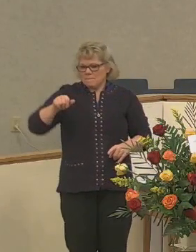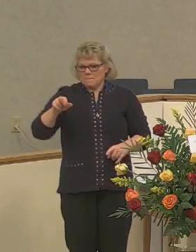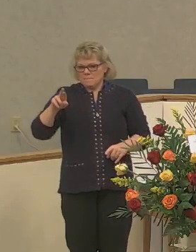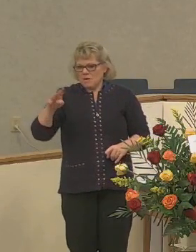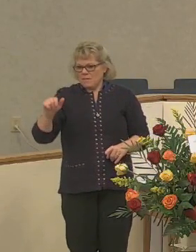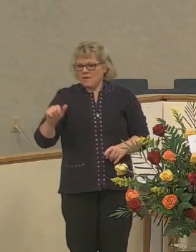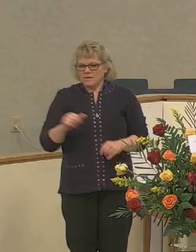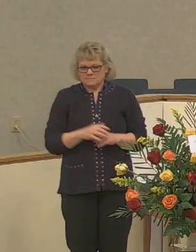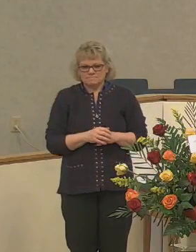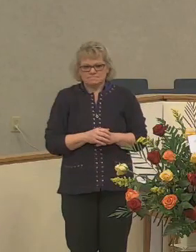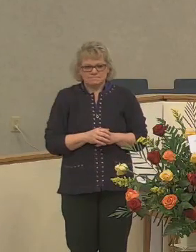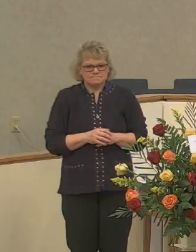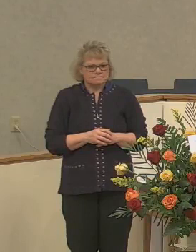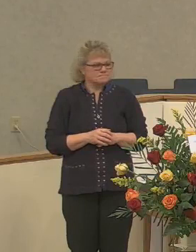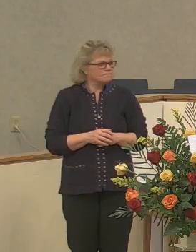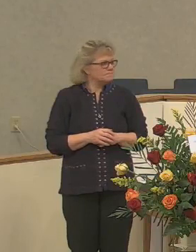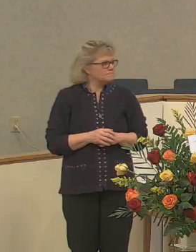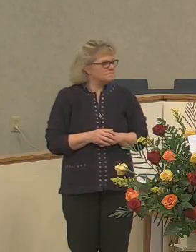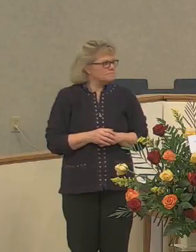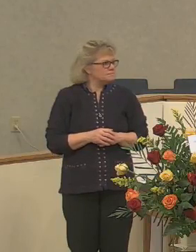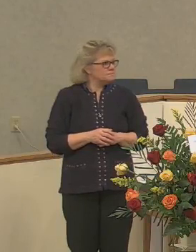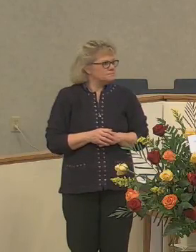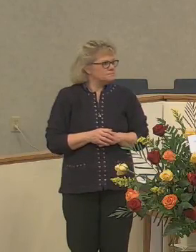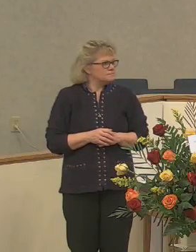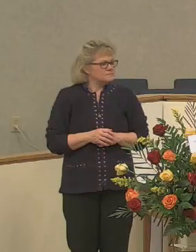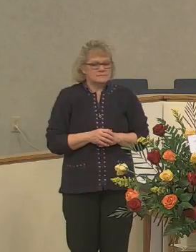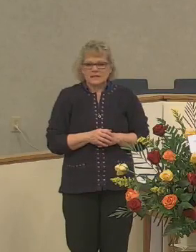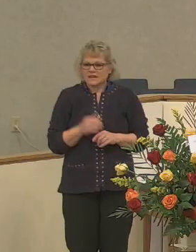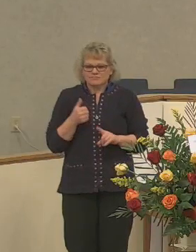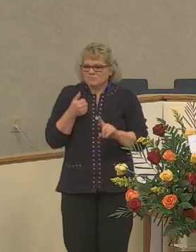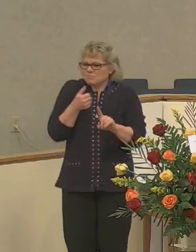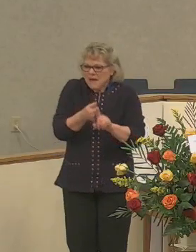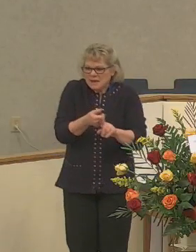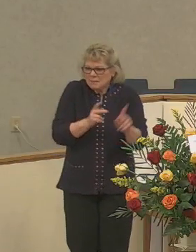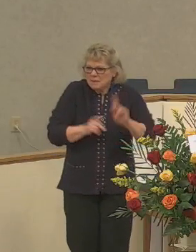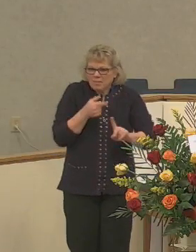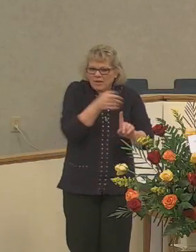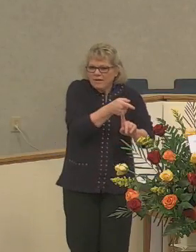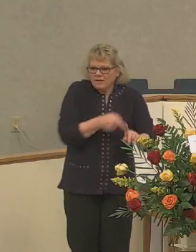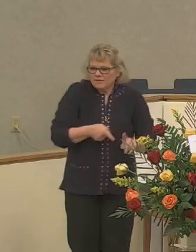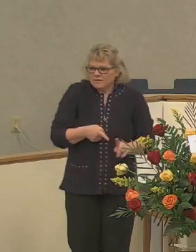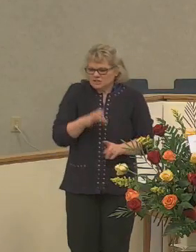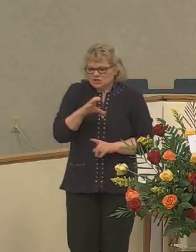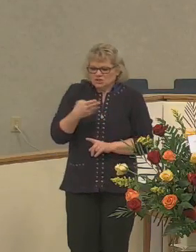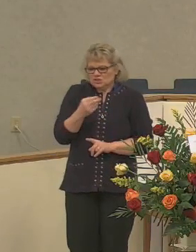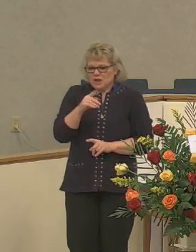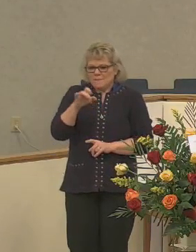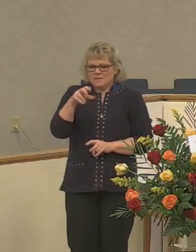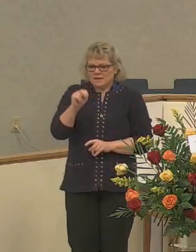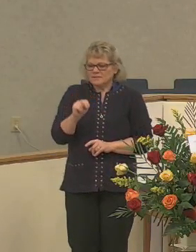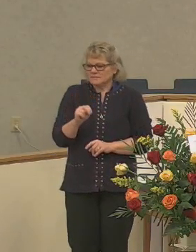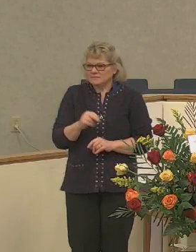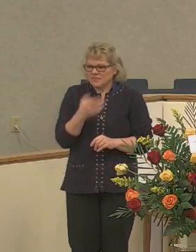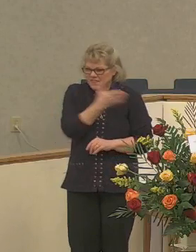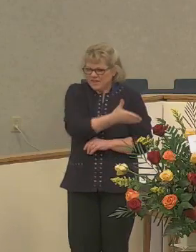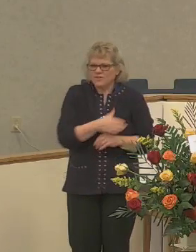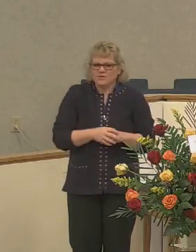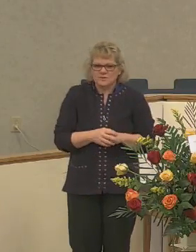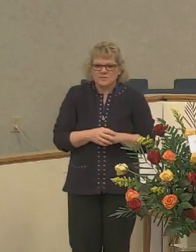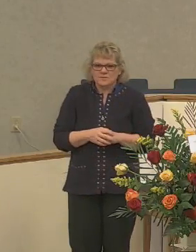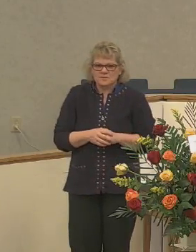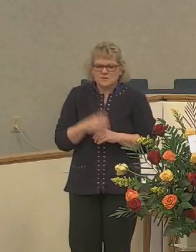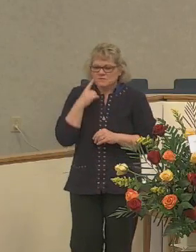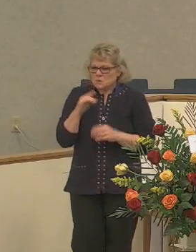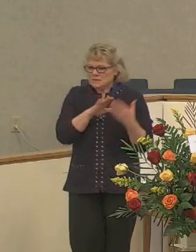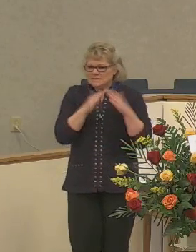the city of Parma. And he impacted people there as a chaplain, served as a chaplain for